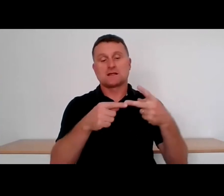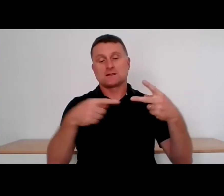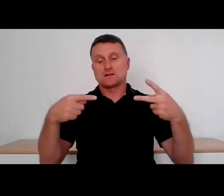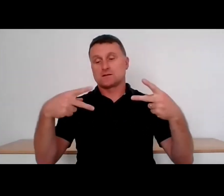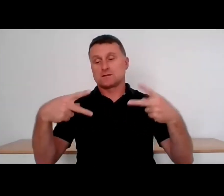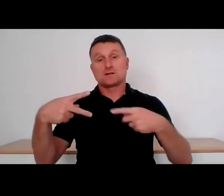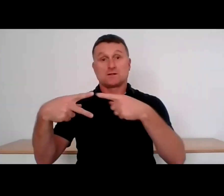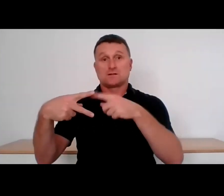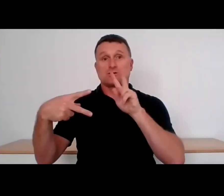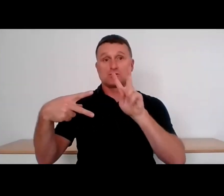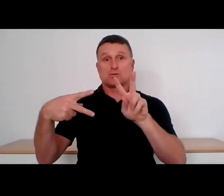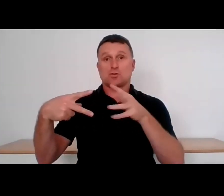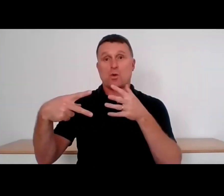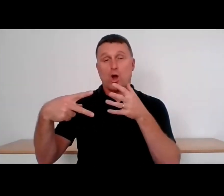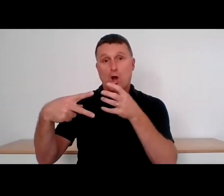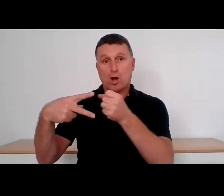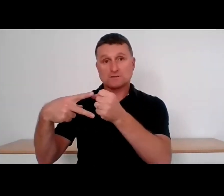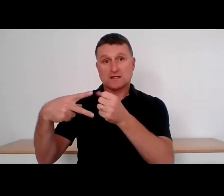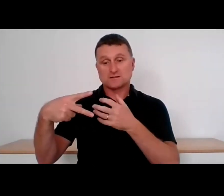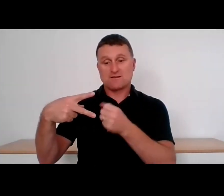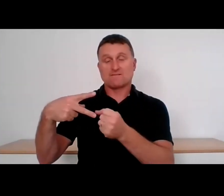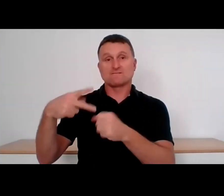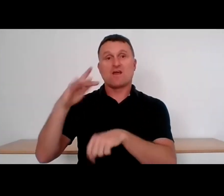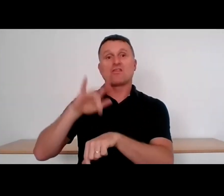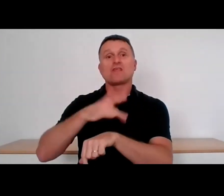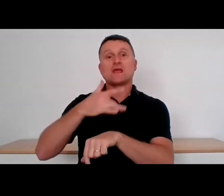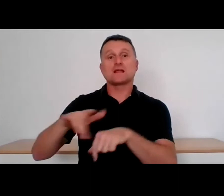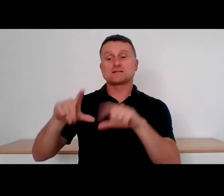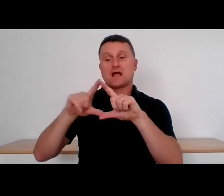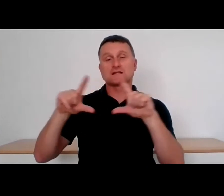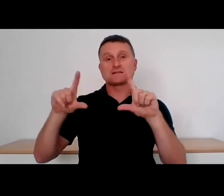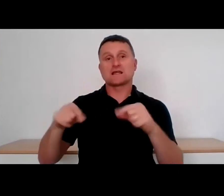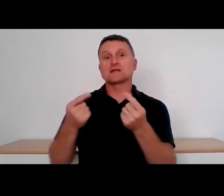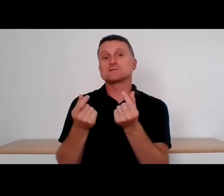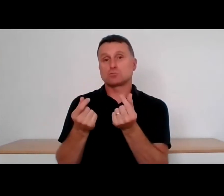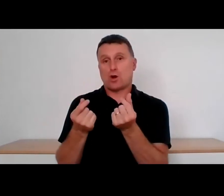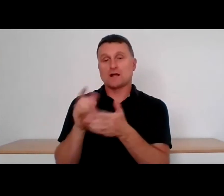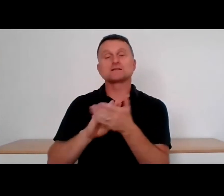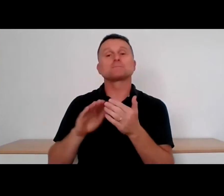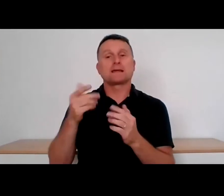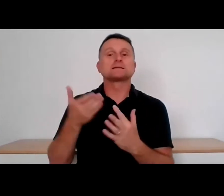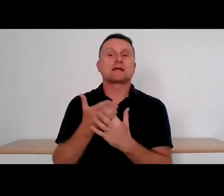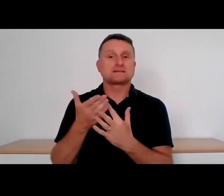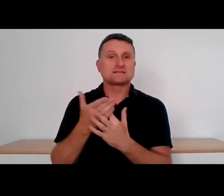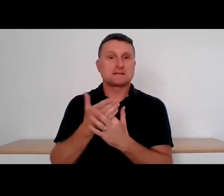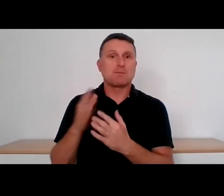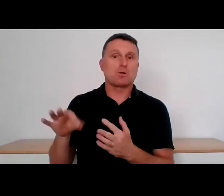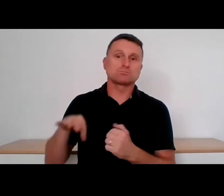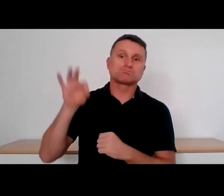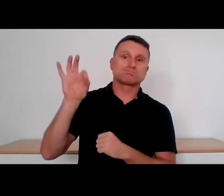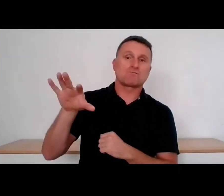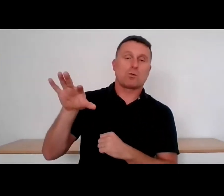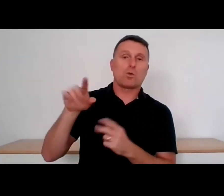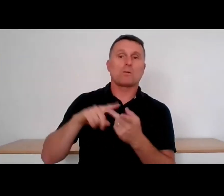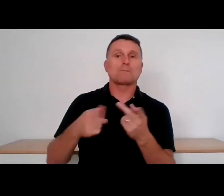first, theatre tickets should be priced so that they are as accessible as possible while covering RLT